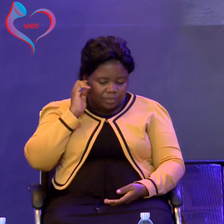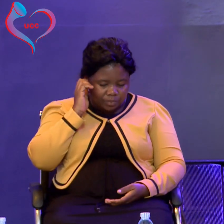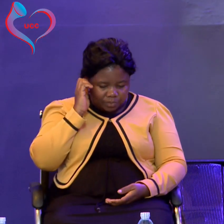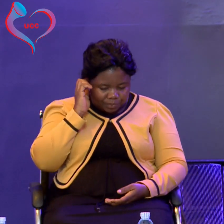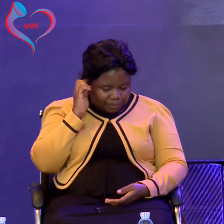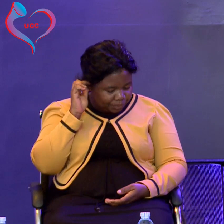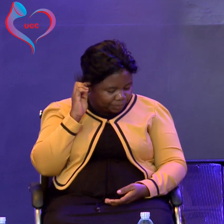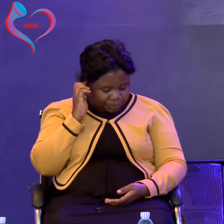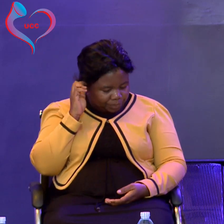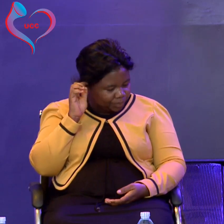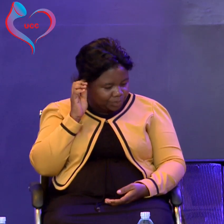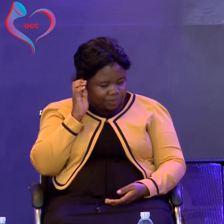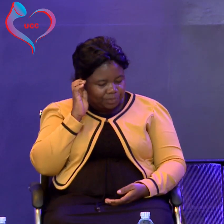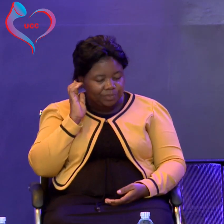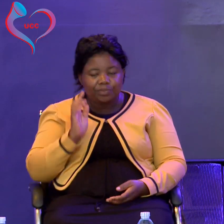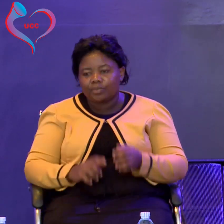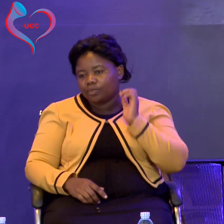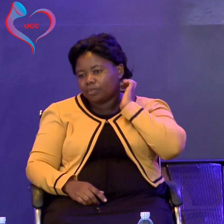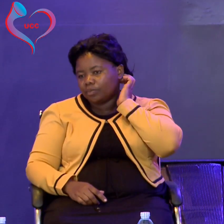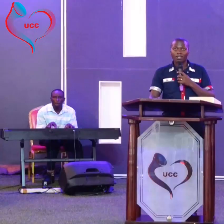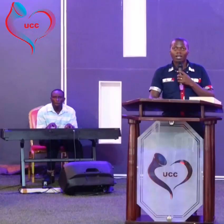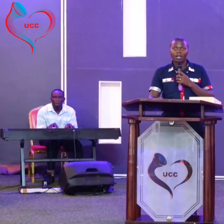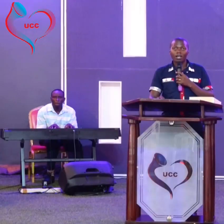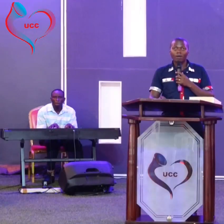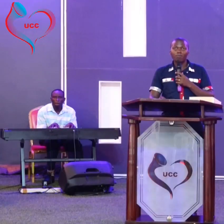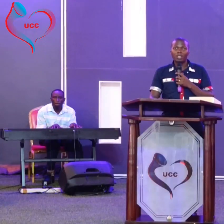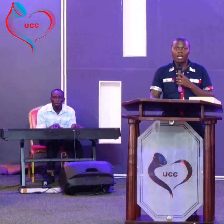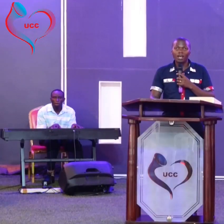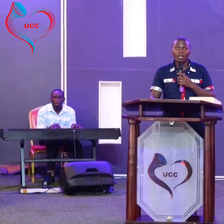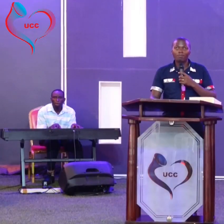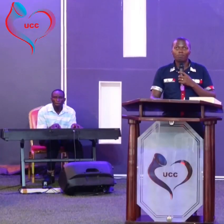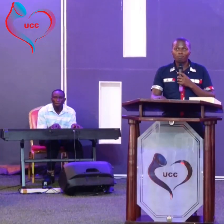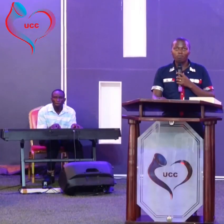okusoma Bayibuli. So may the Lord bless you. Amina.